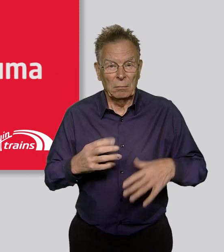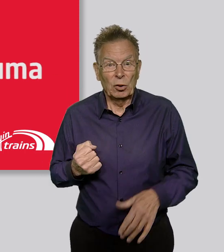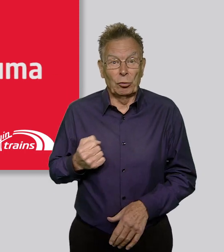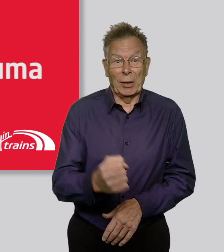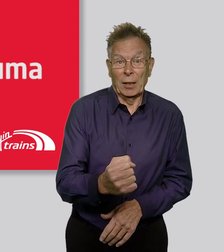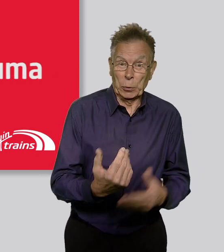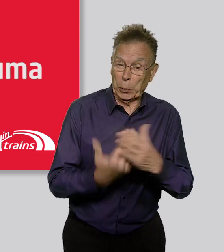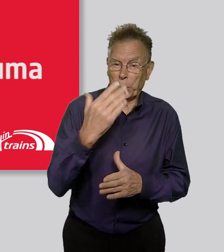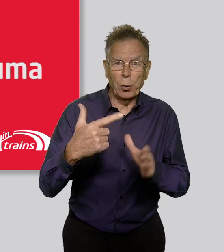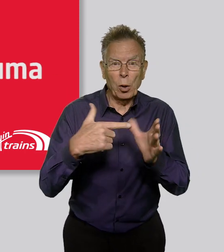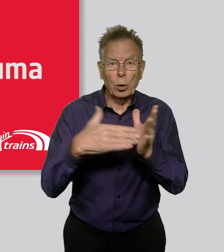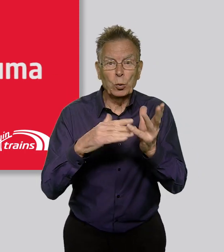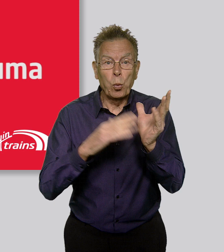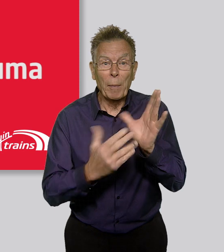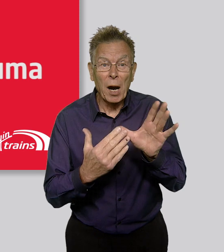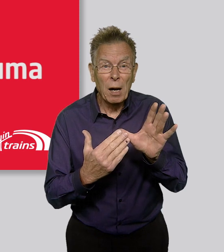Gearing up for Azuma.